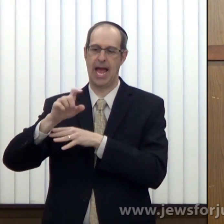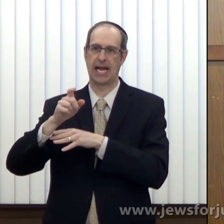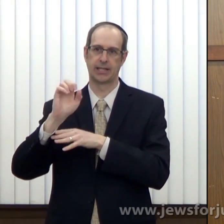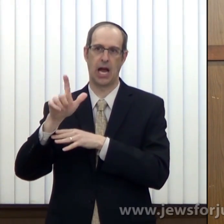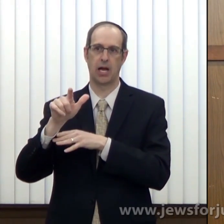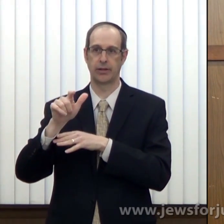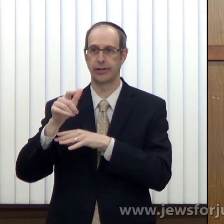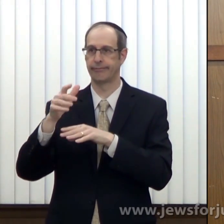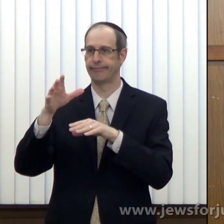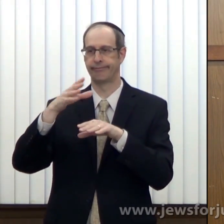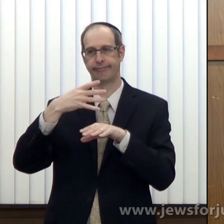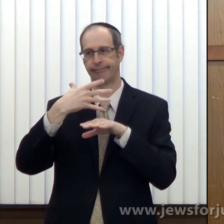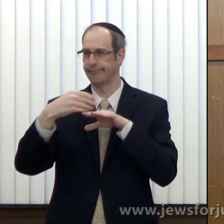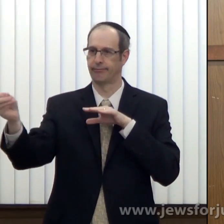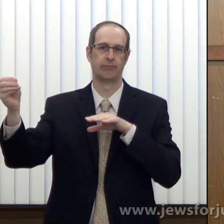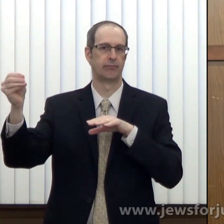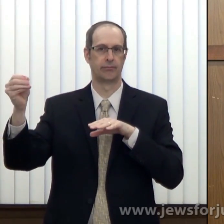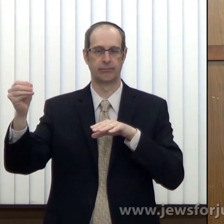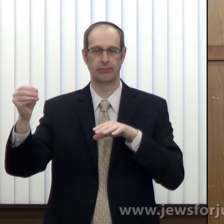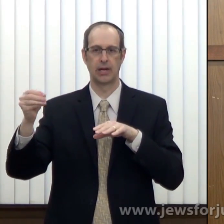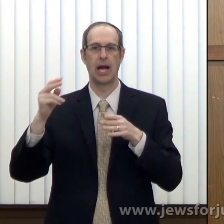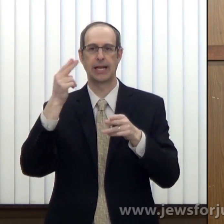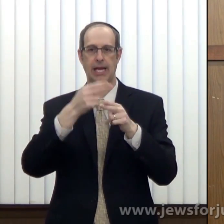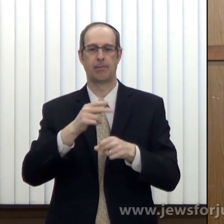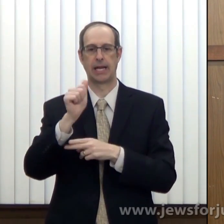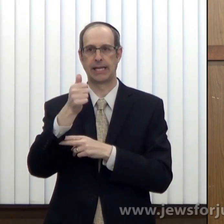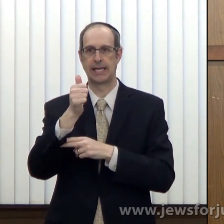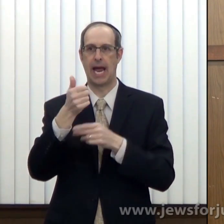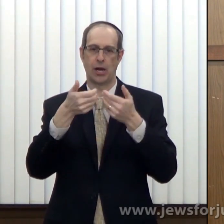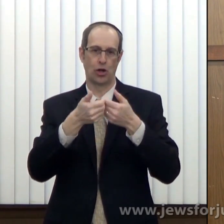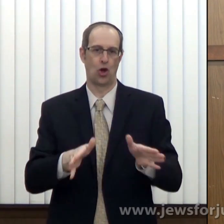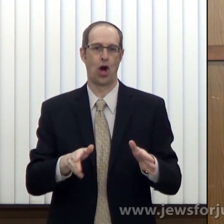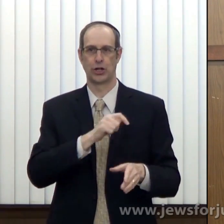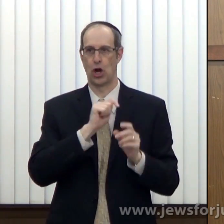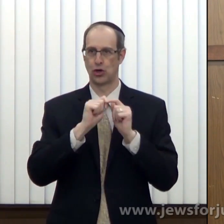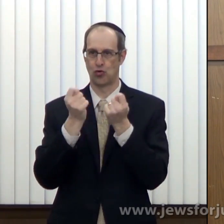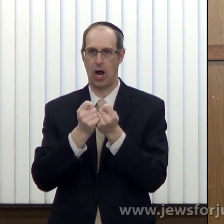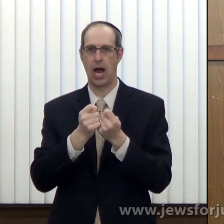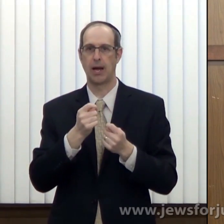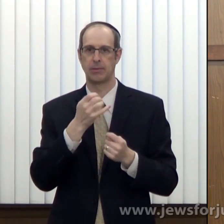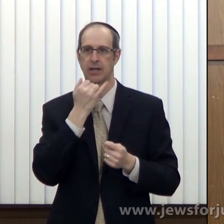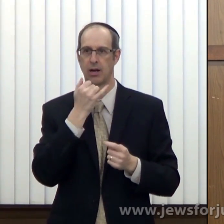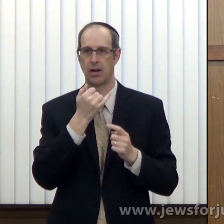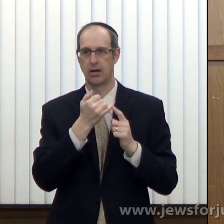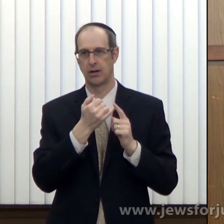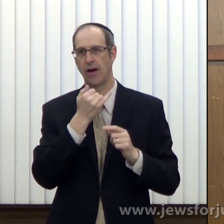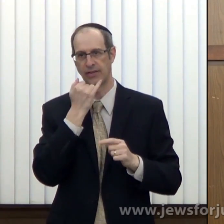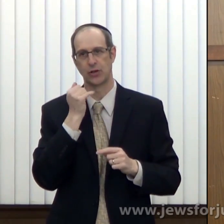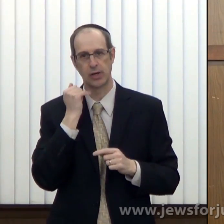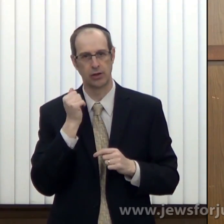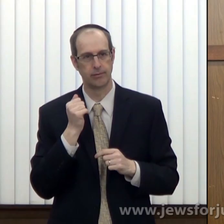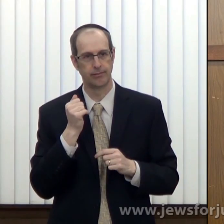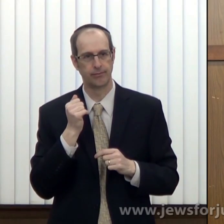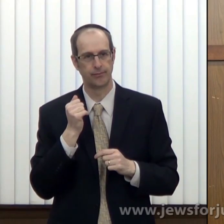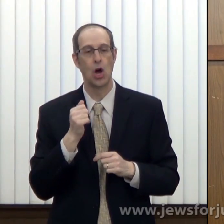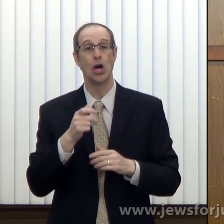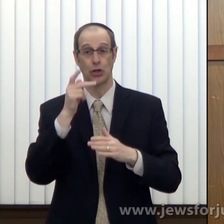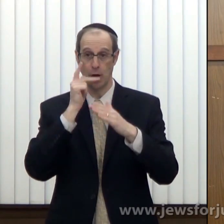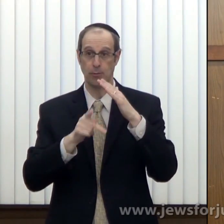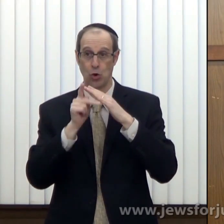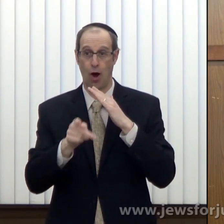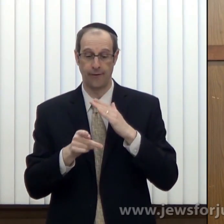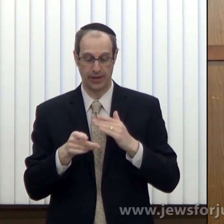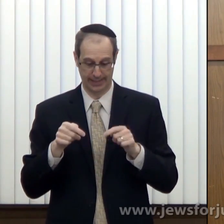disappeared. We call them the 10 lost tribes of Israel. And so the prophets